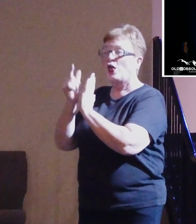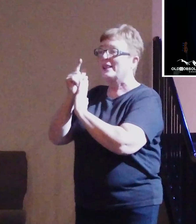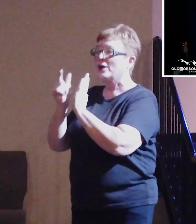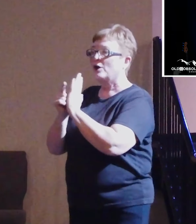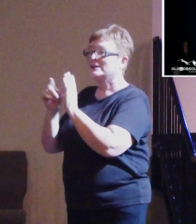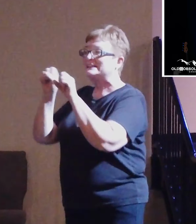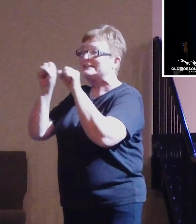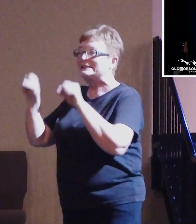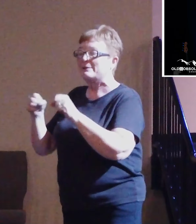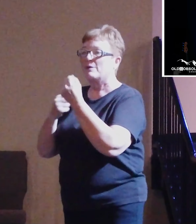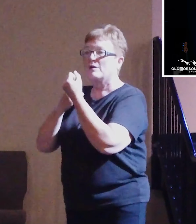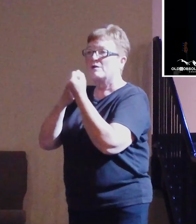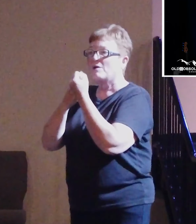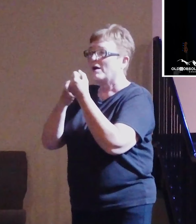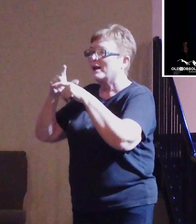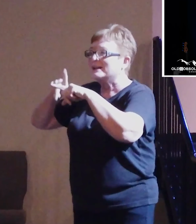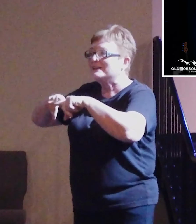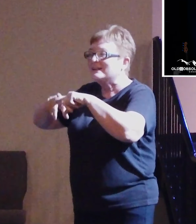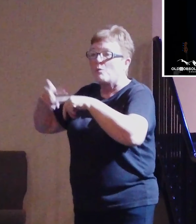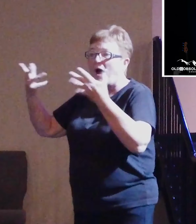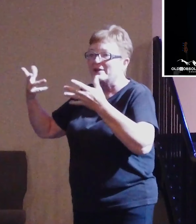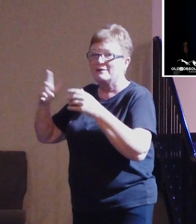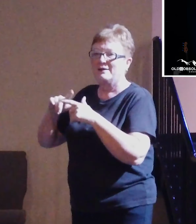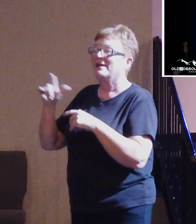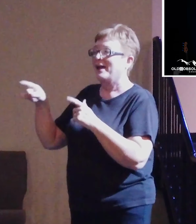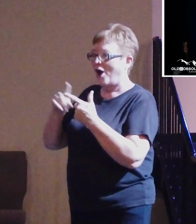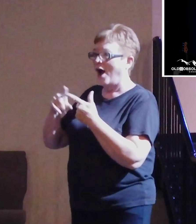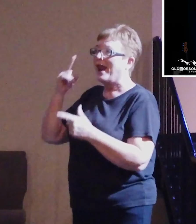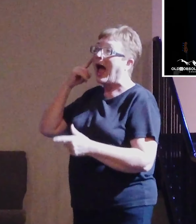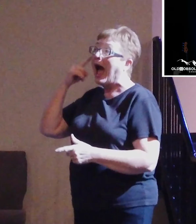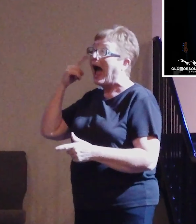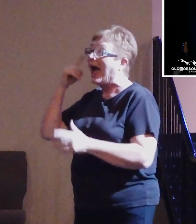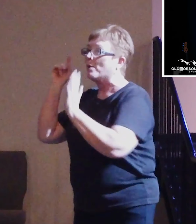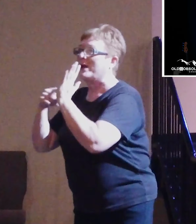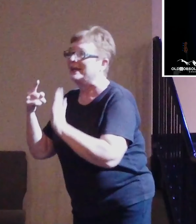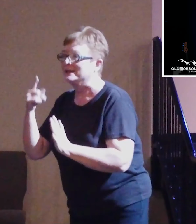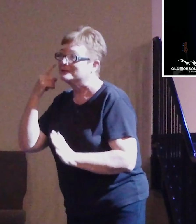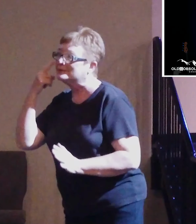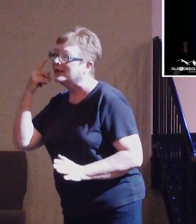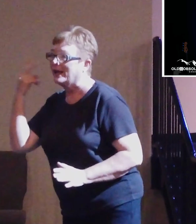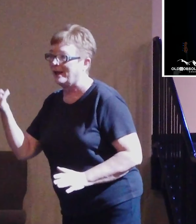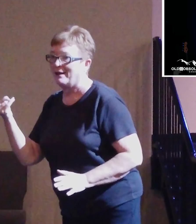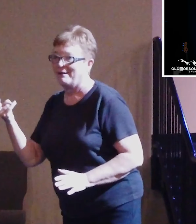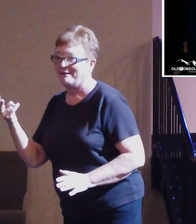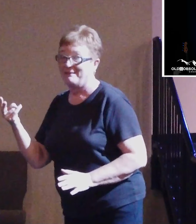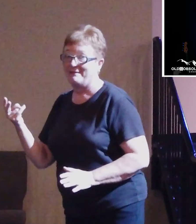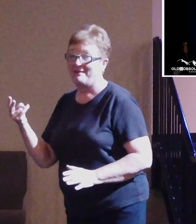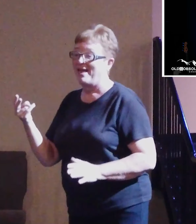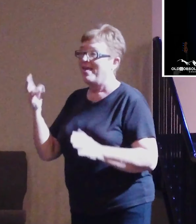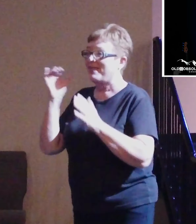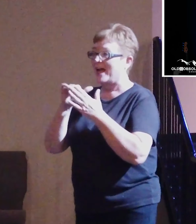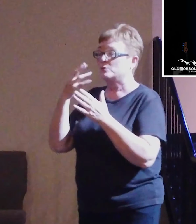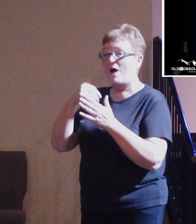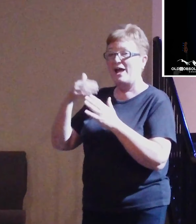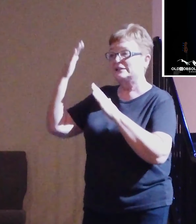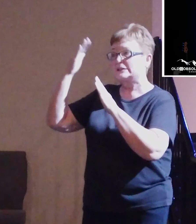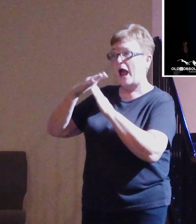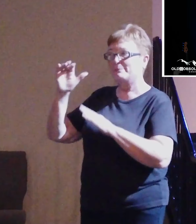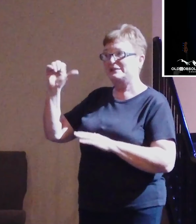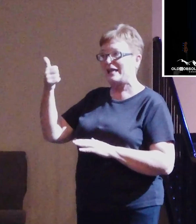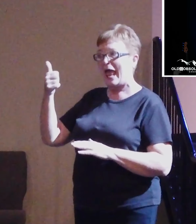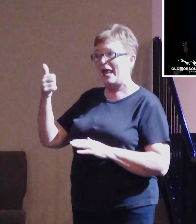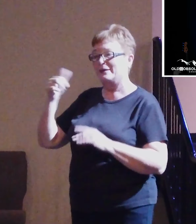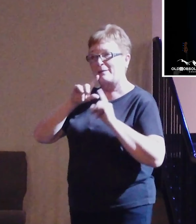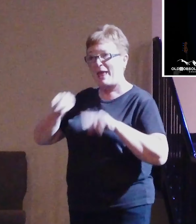testimony. And so this is why this command is given. This is why it makes it into God's top 10 list. If you bear